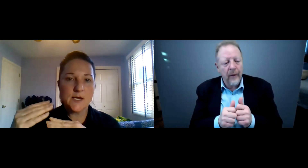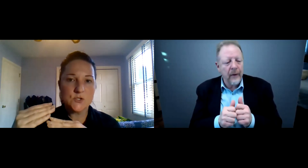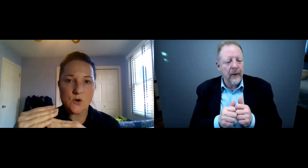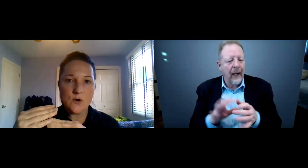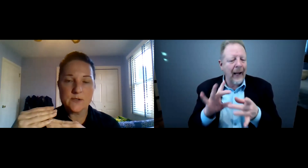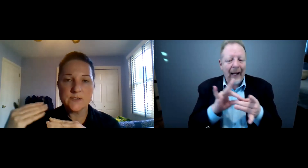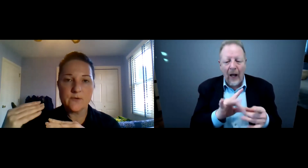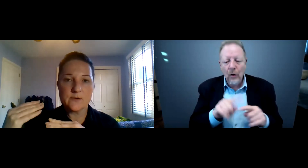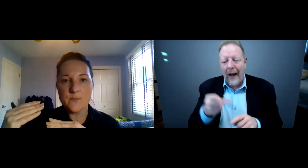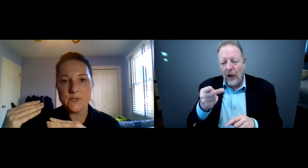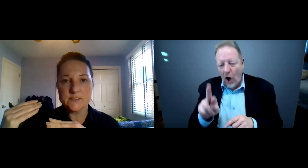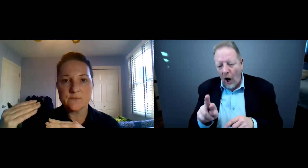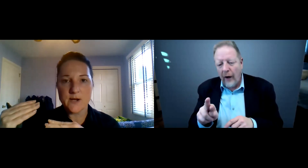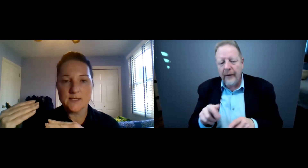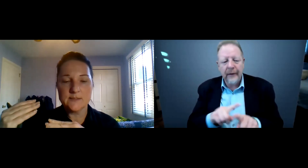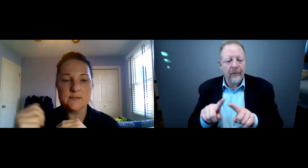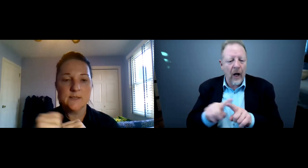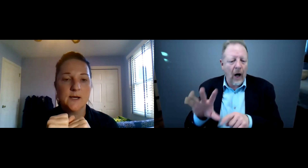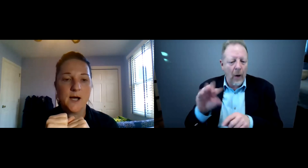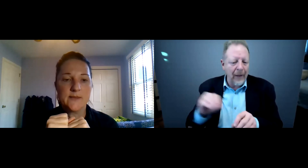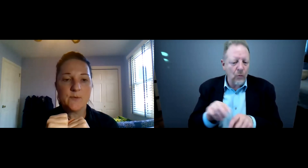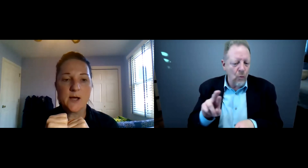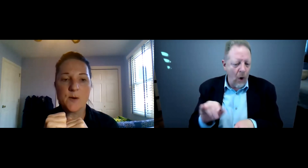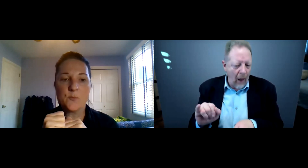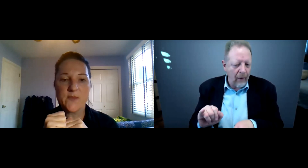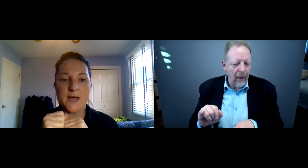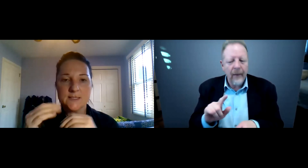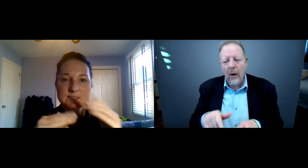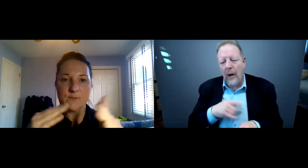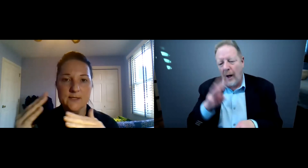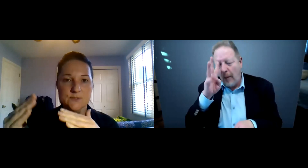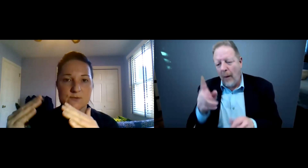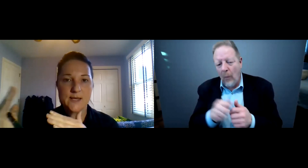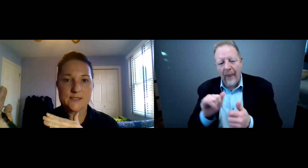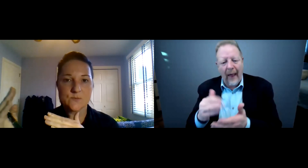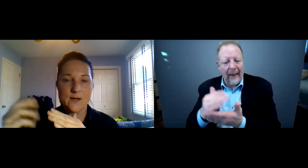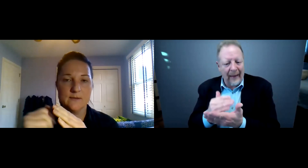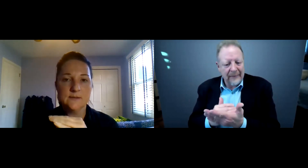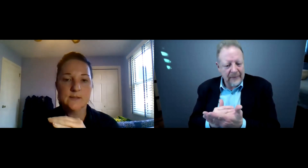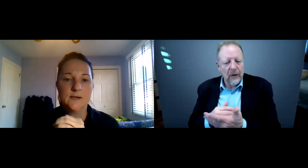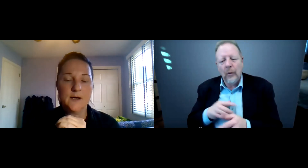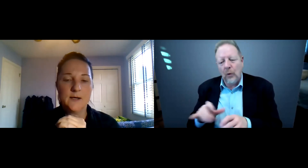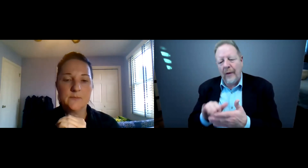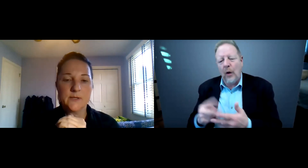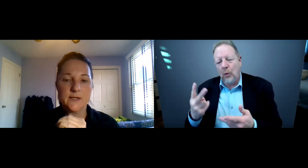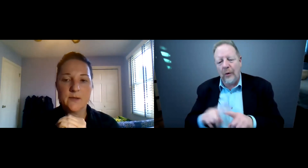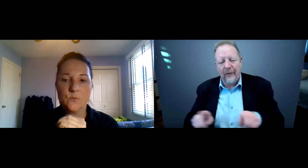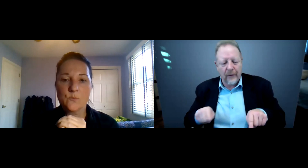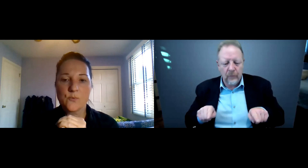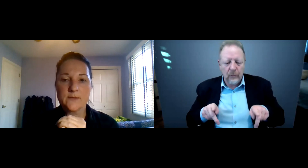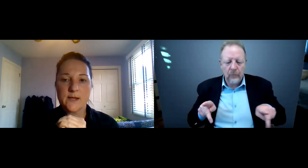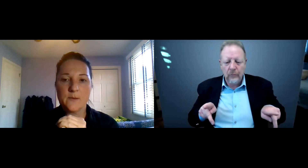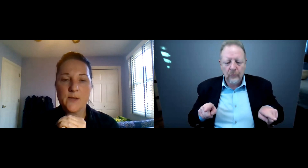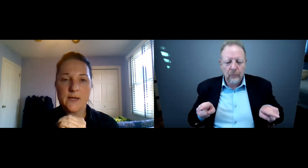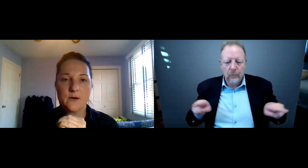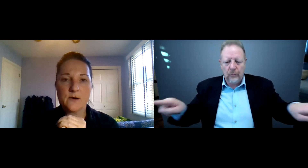connections into HR and different companies in Rhode Island, that we come up with that list so we can do that as well. And again,